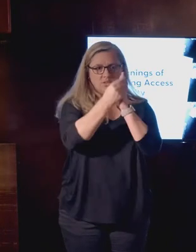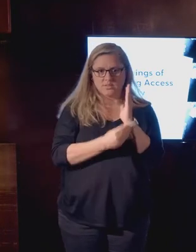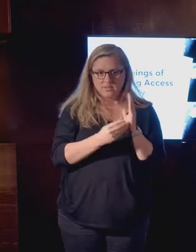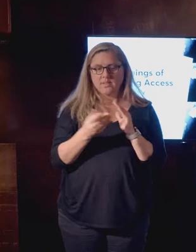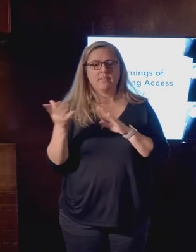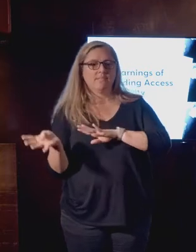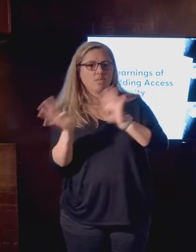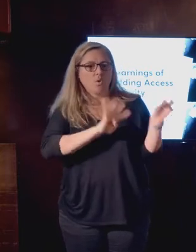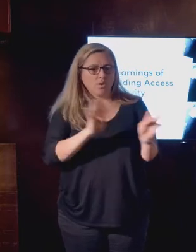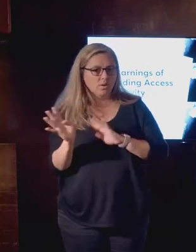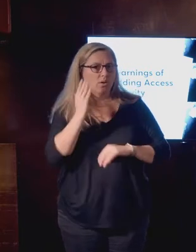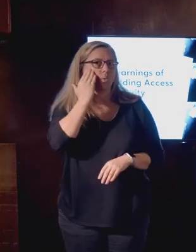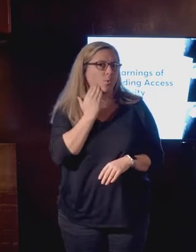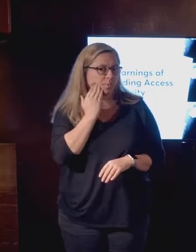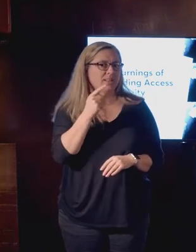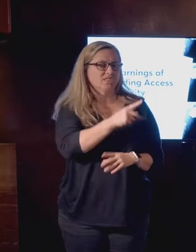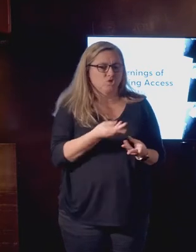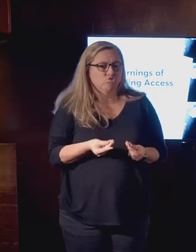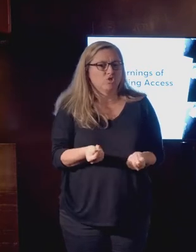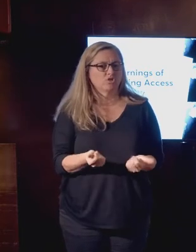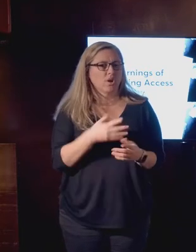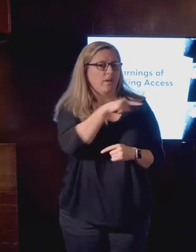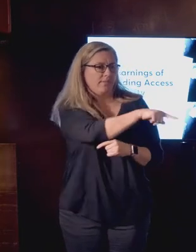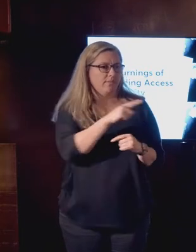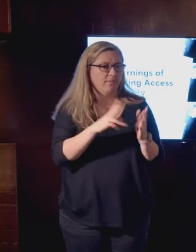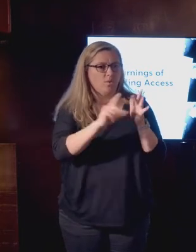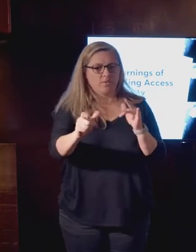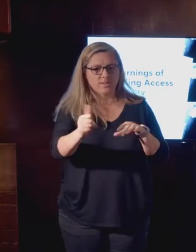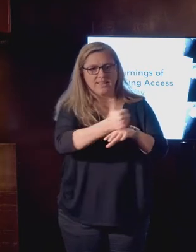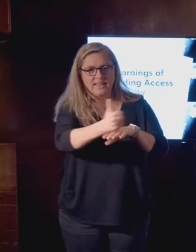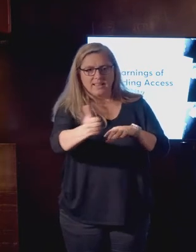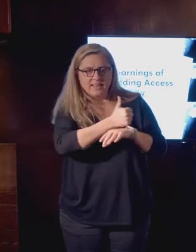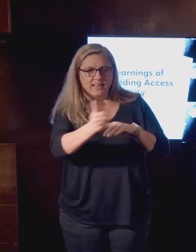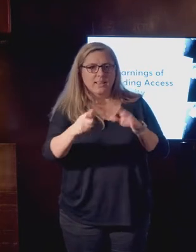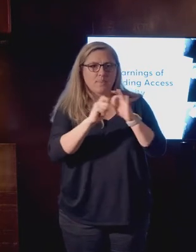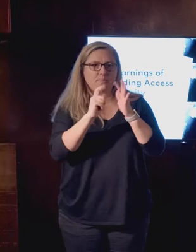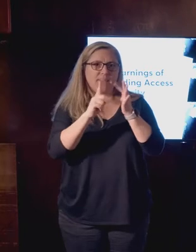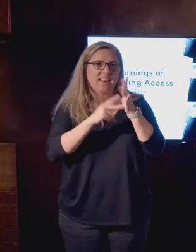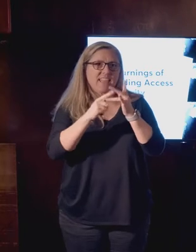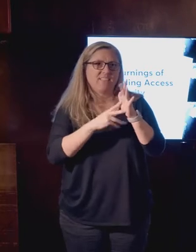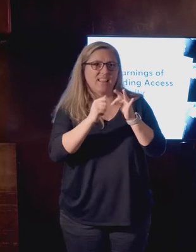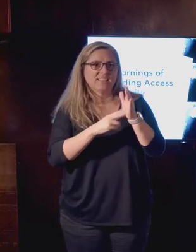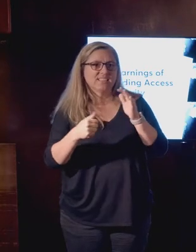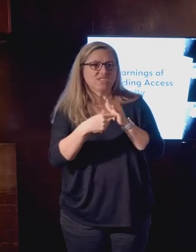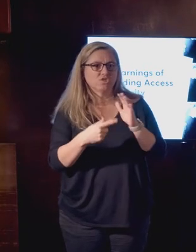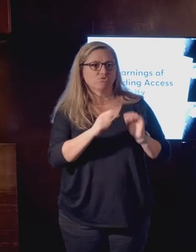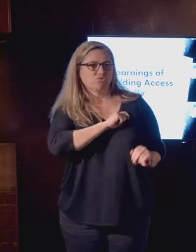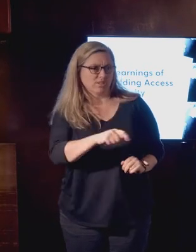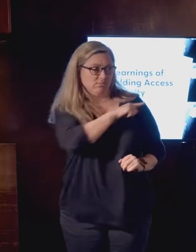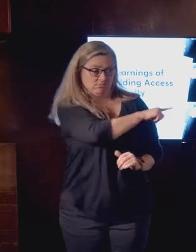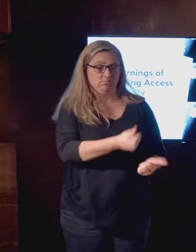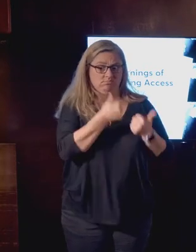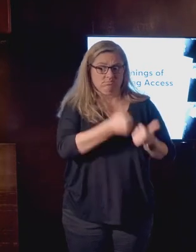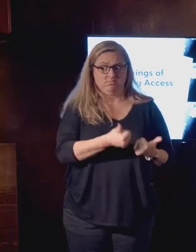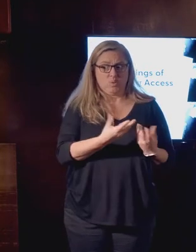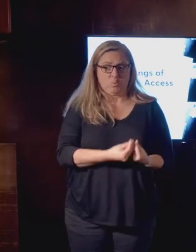Women's Circus. She's currently the treasurer of Victorian Actors Benevolent Trust as well. So she's very good with money. If you need